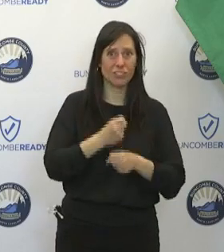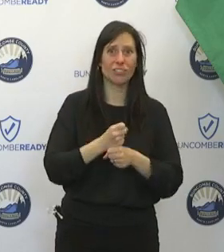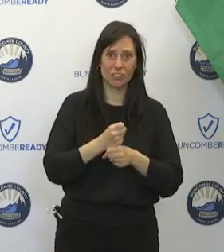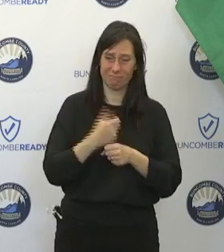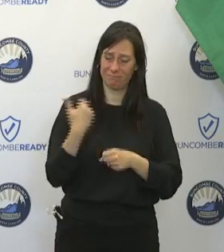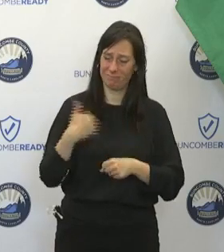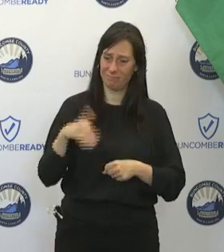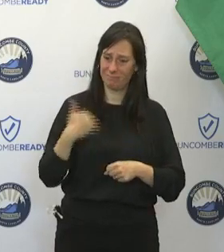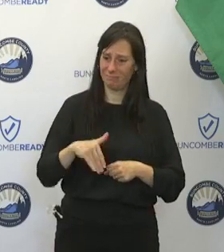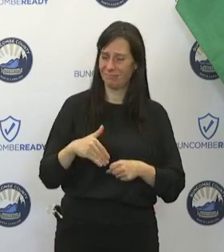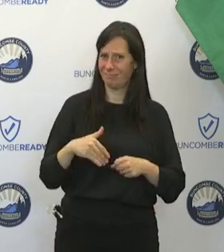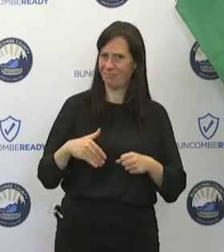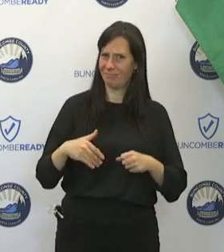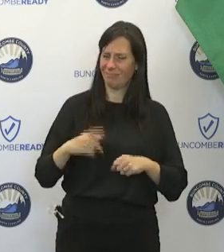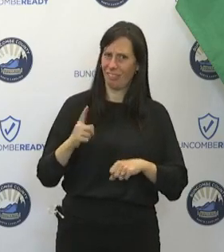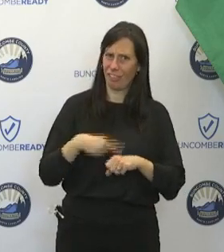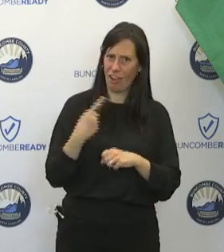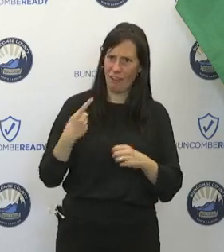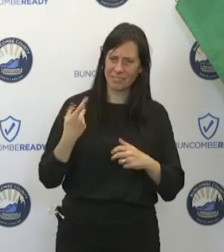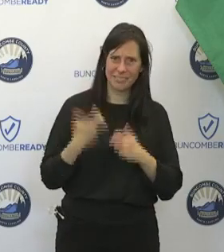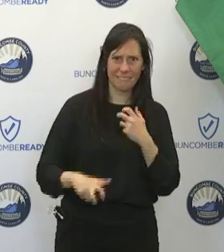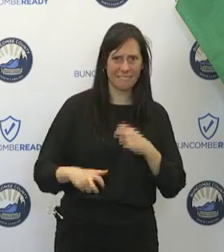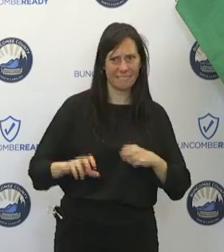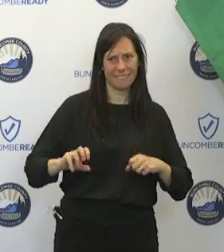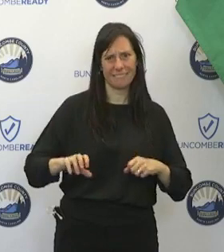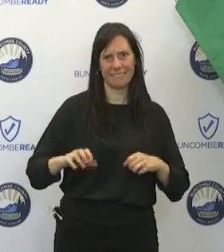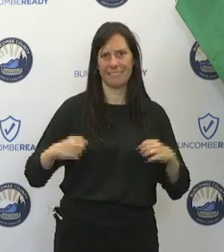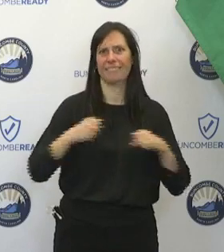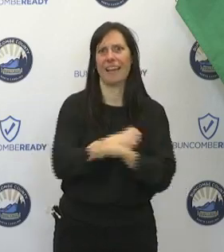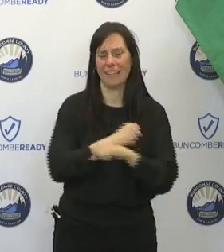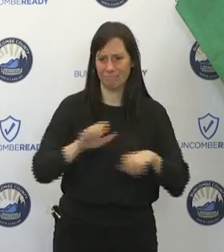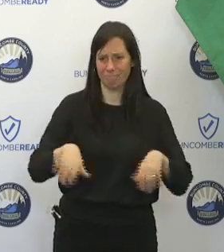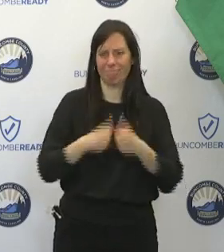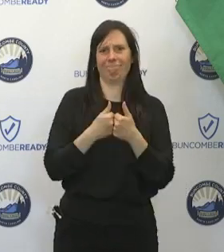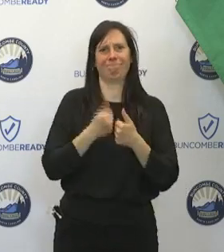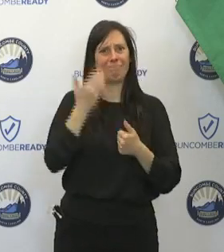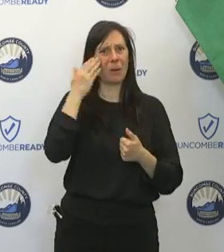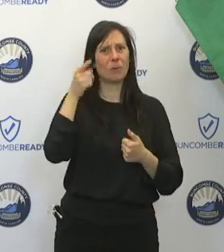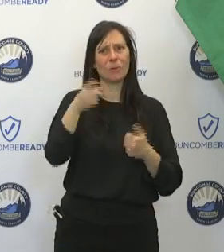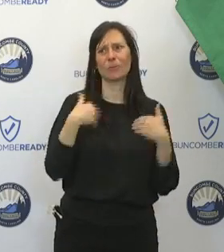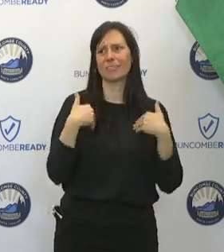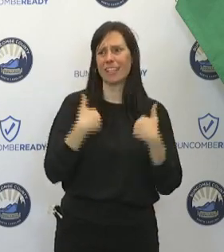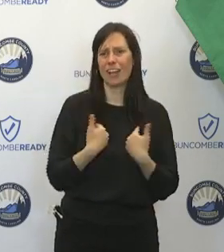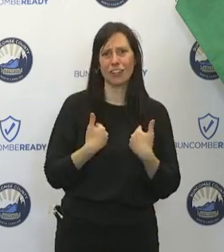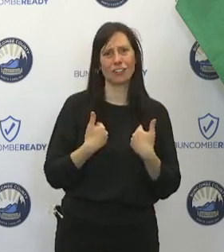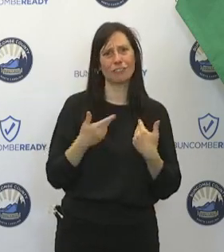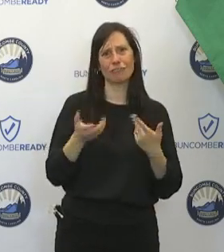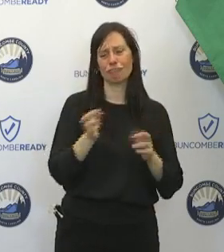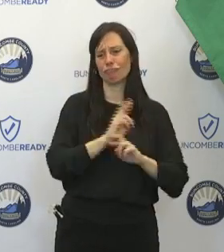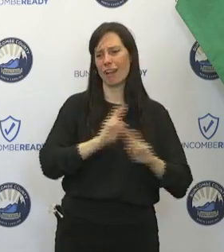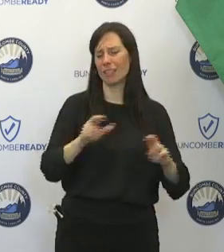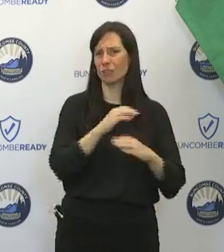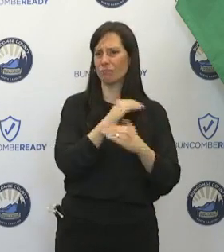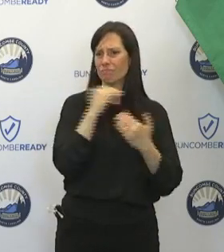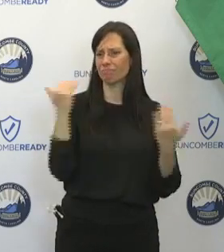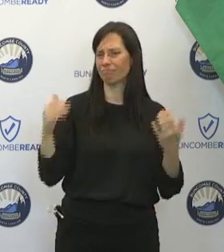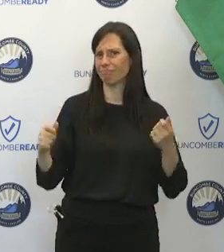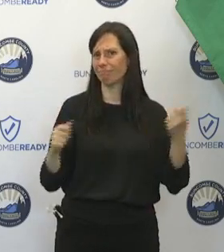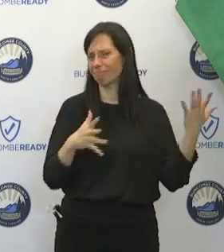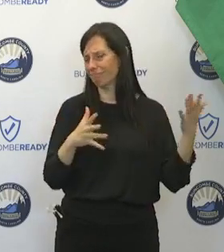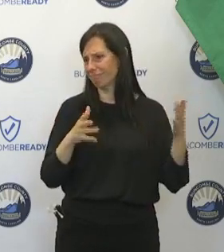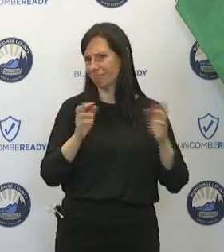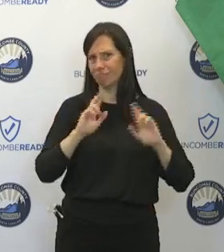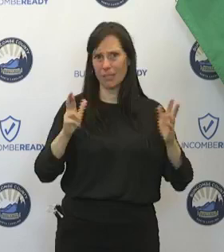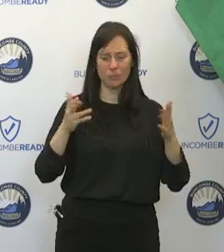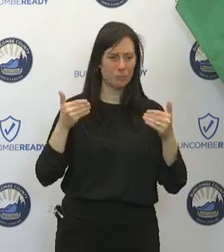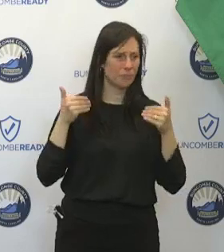you are tired and very much want to leave COVID behind. We do too, but we still have a lot of work to do in order to rid